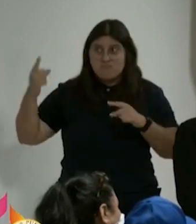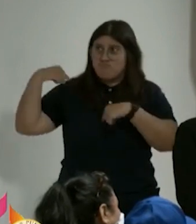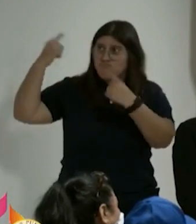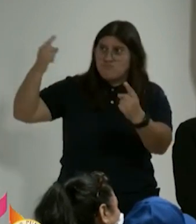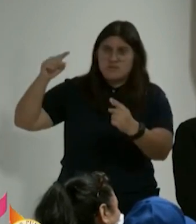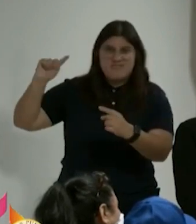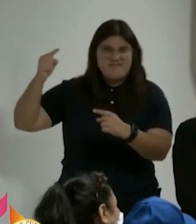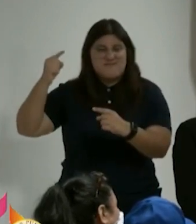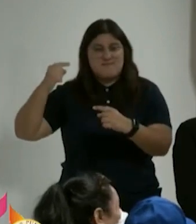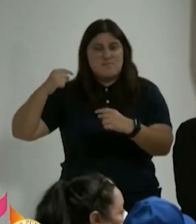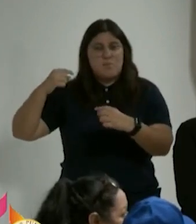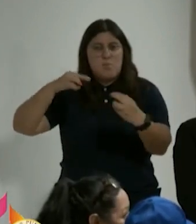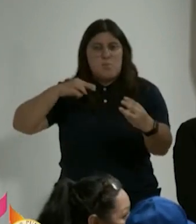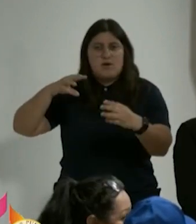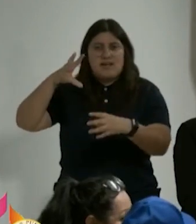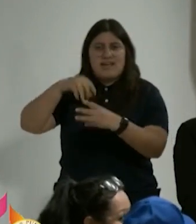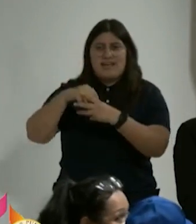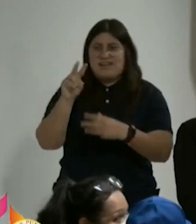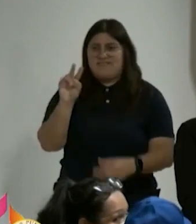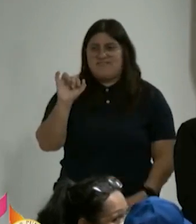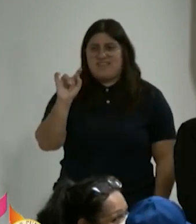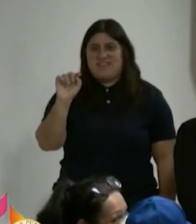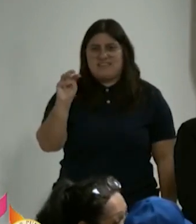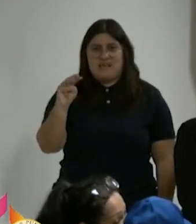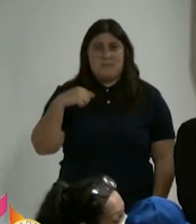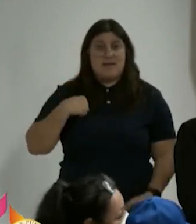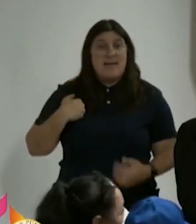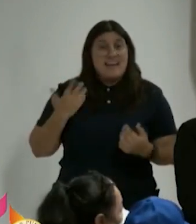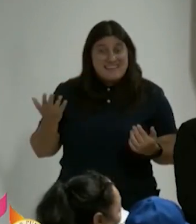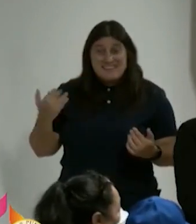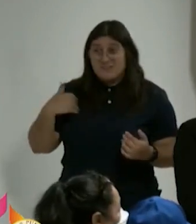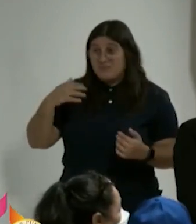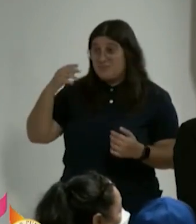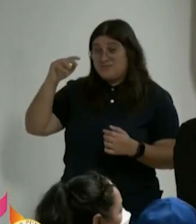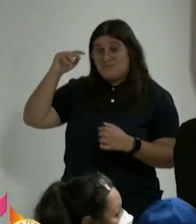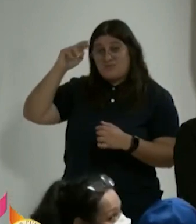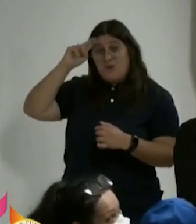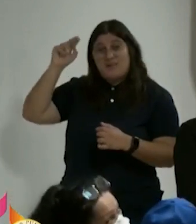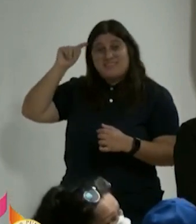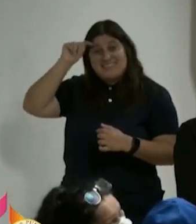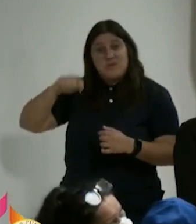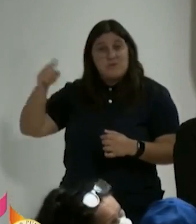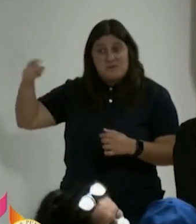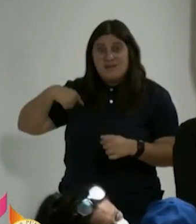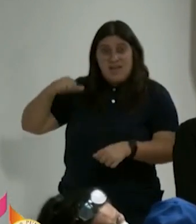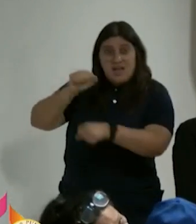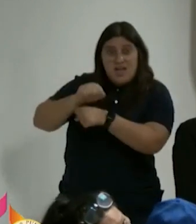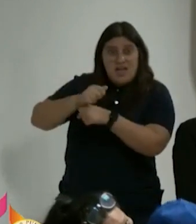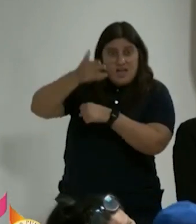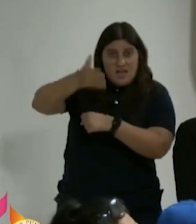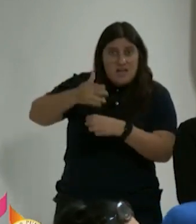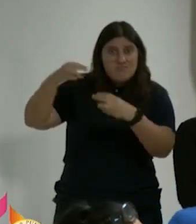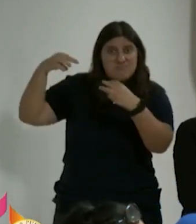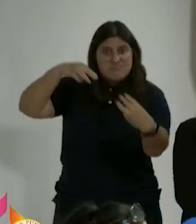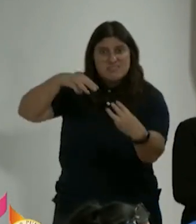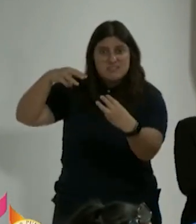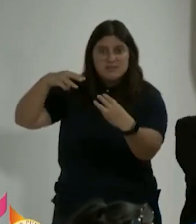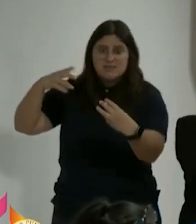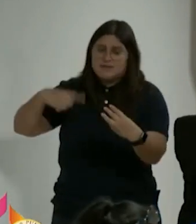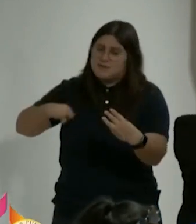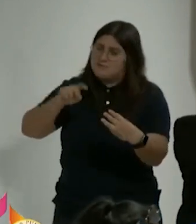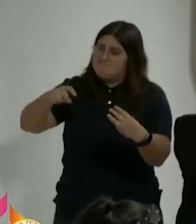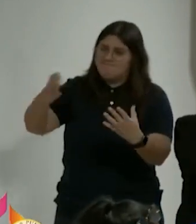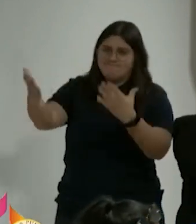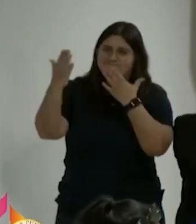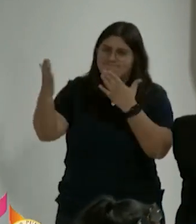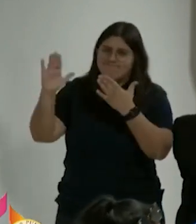particularly Vietnam. I had uncles serve there. And our Vietnam veterans never got the welcome home they deserved and the gratitude of a